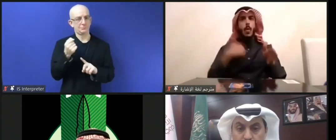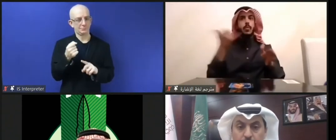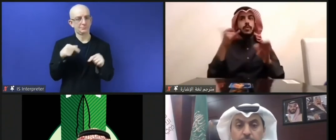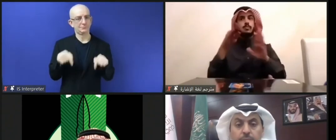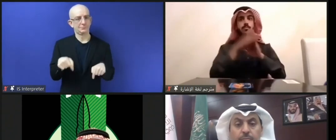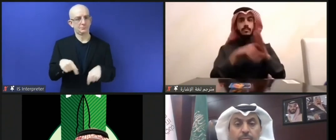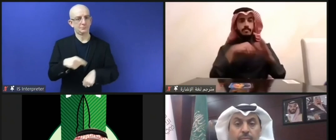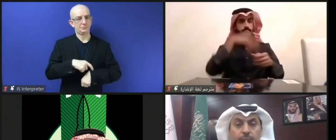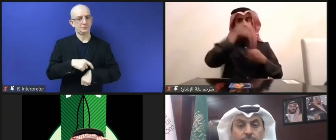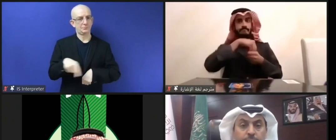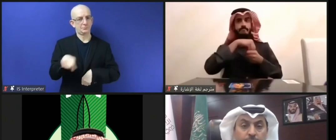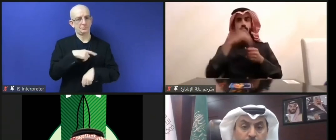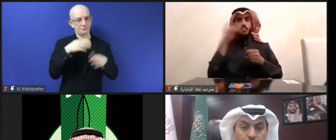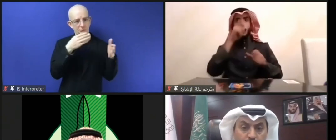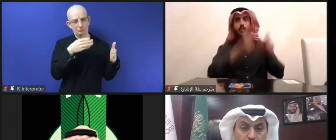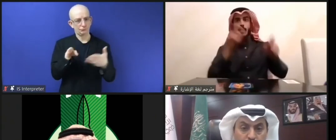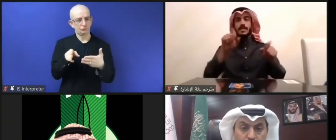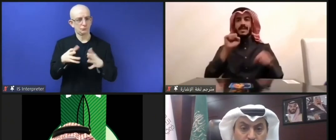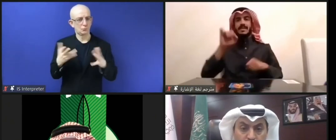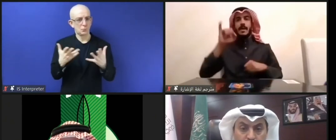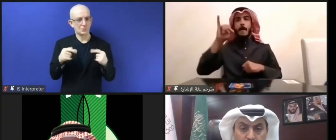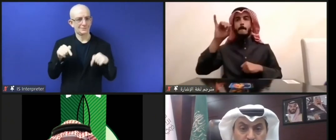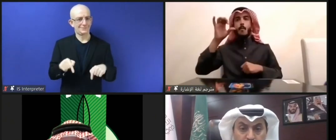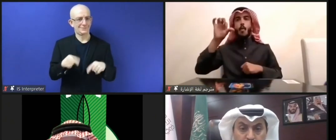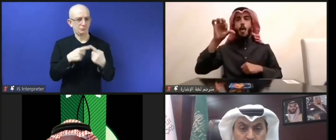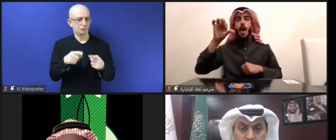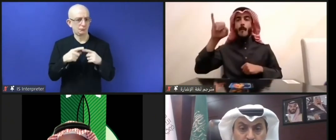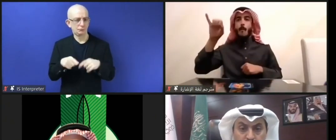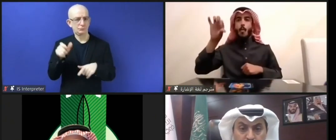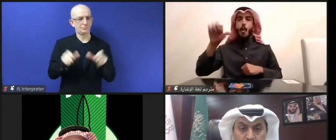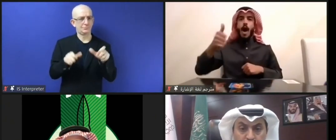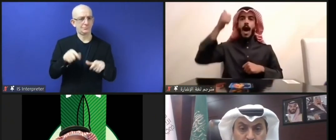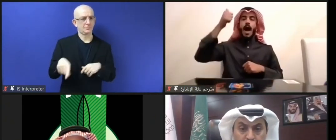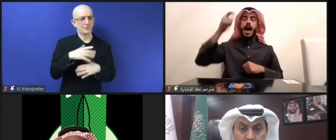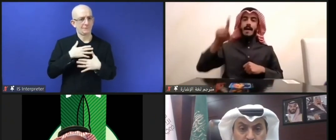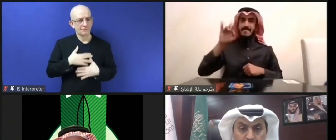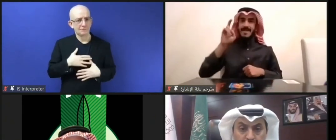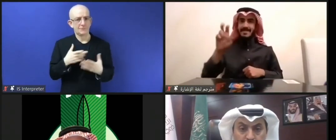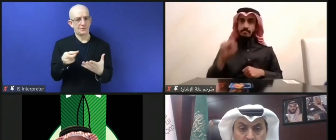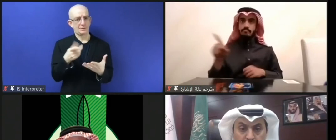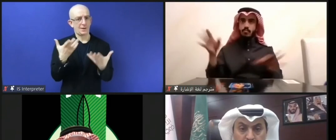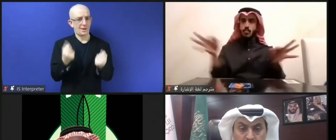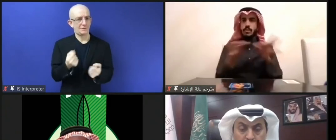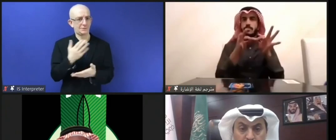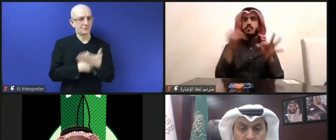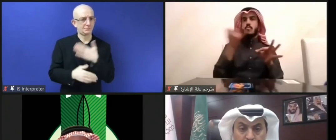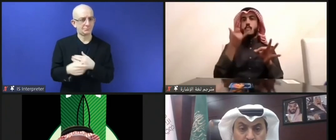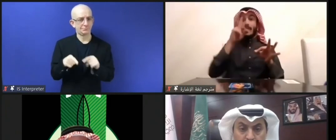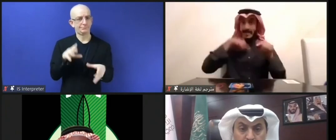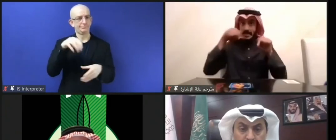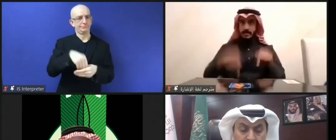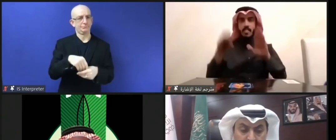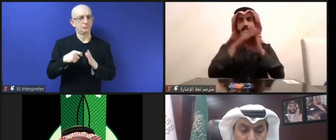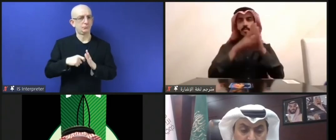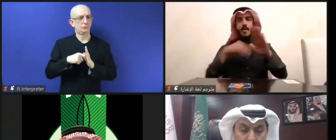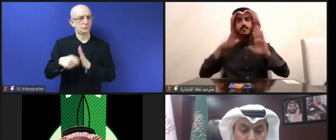this project, in the Mowaamah project. And we have developed and launched Mowaamah application. And the